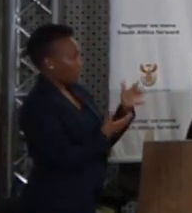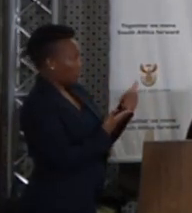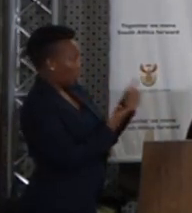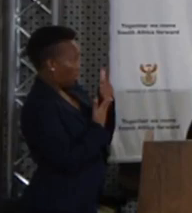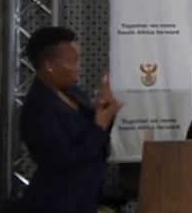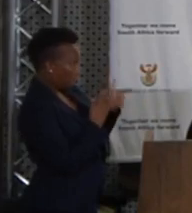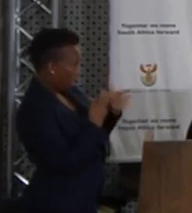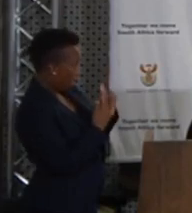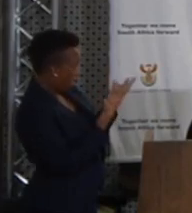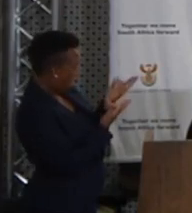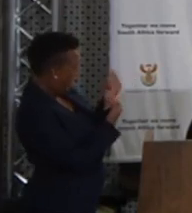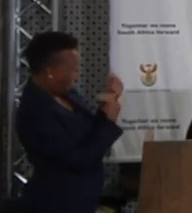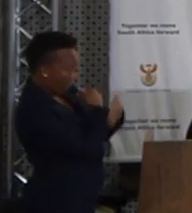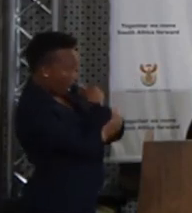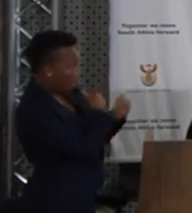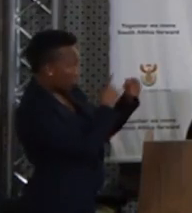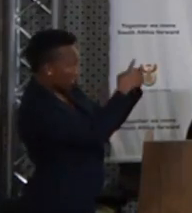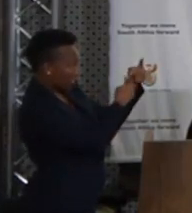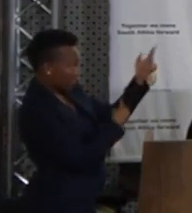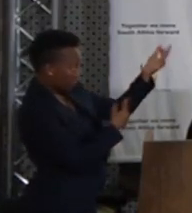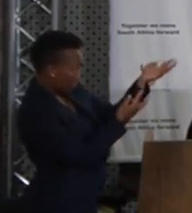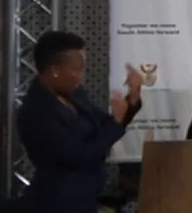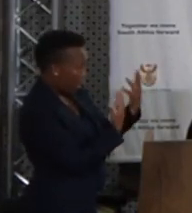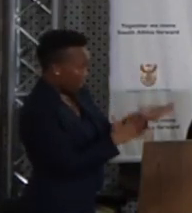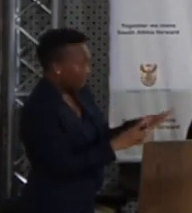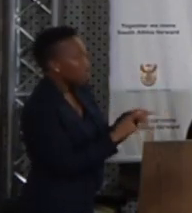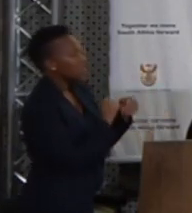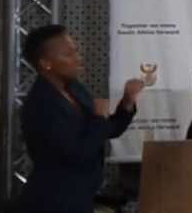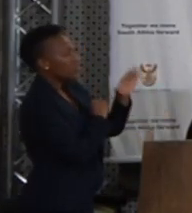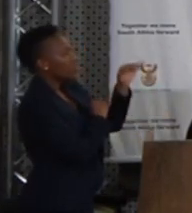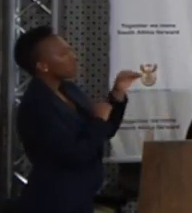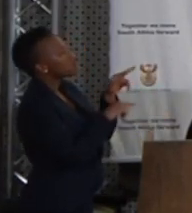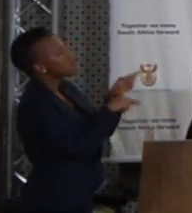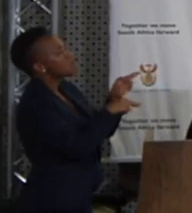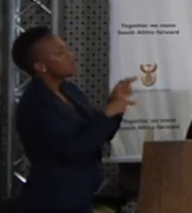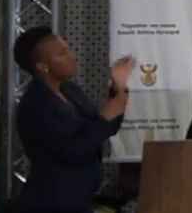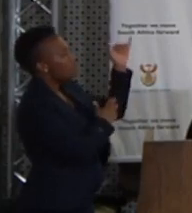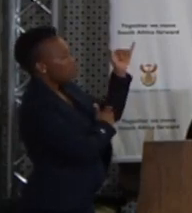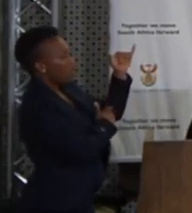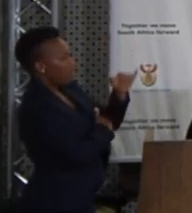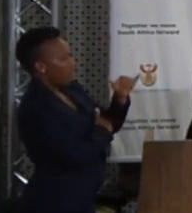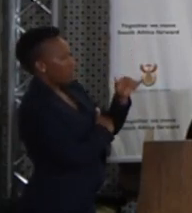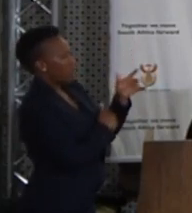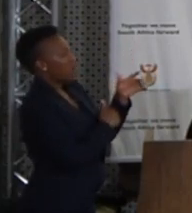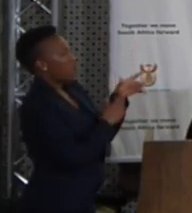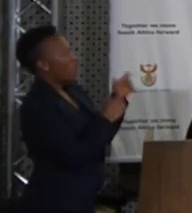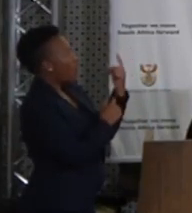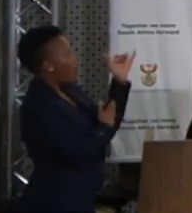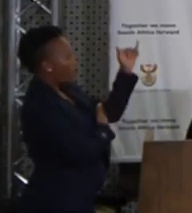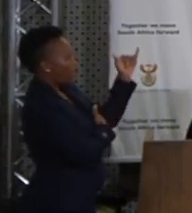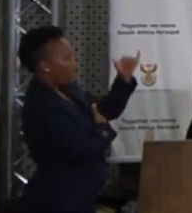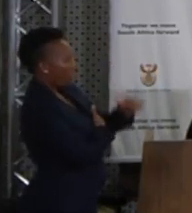any reaction from those two countries? And how is South Africa monitoring the airspace after a chartered plane landed at OR